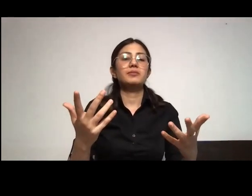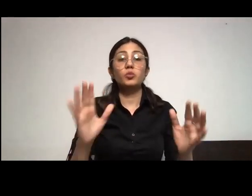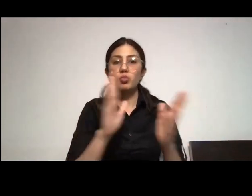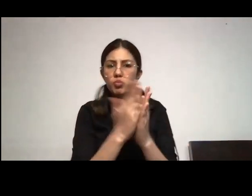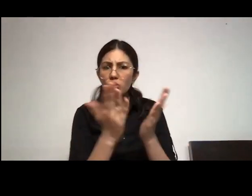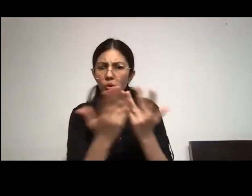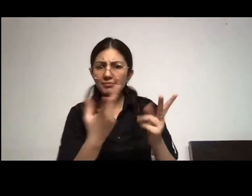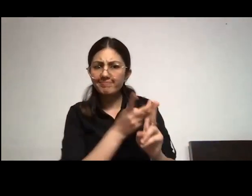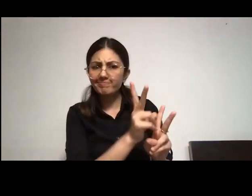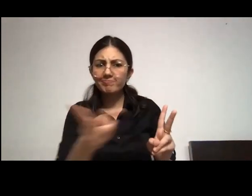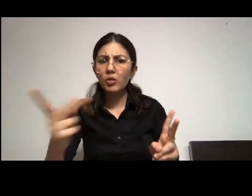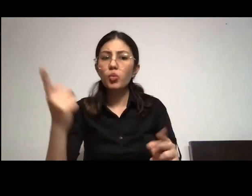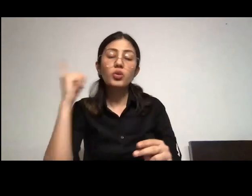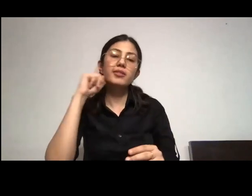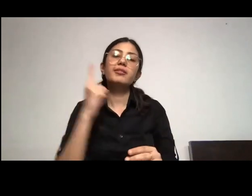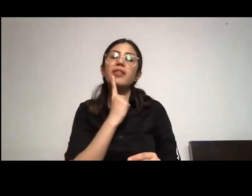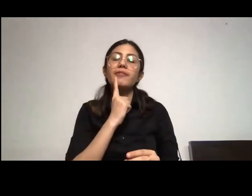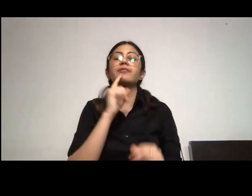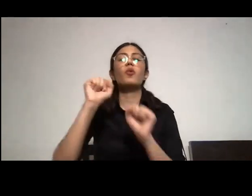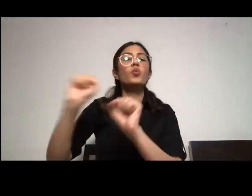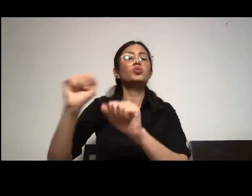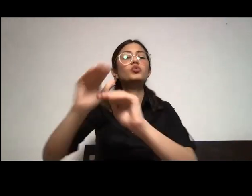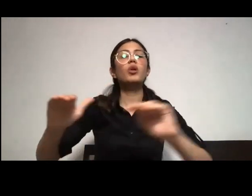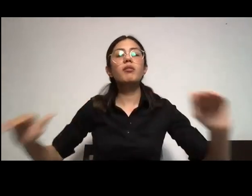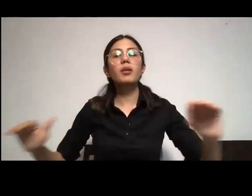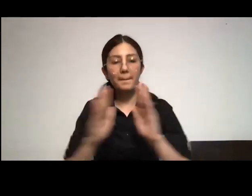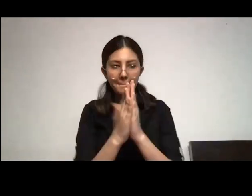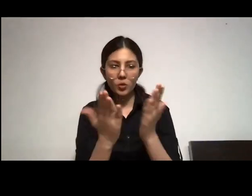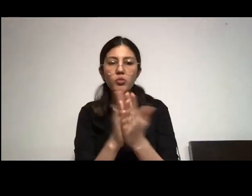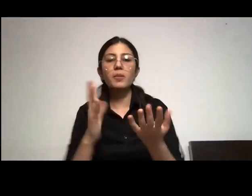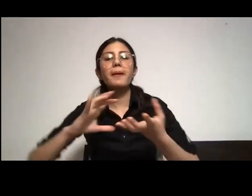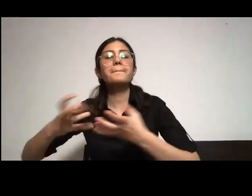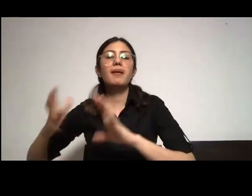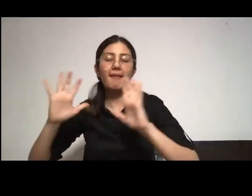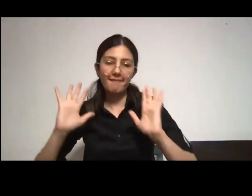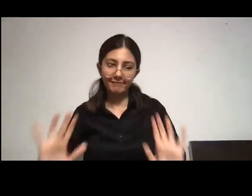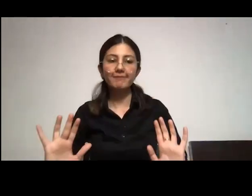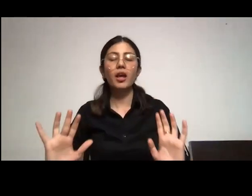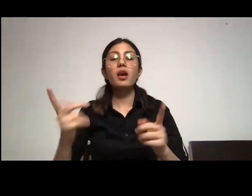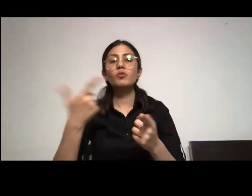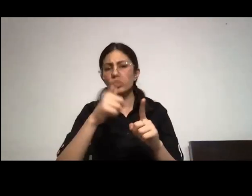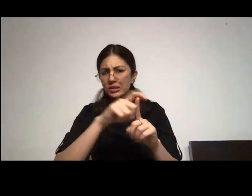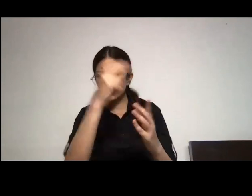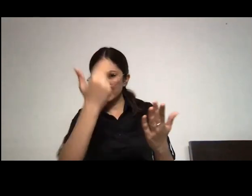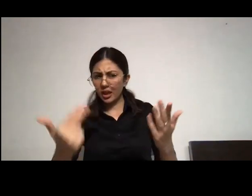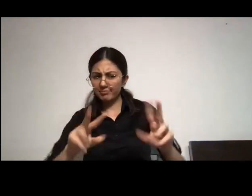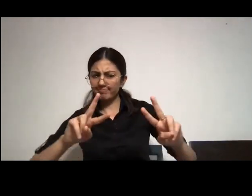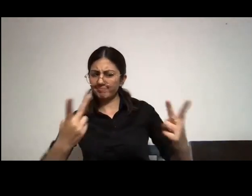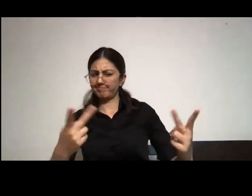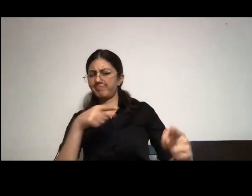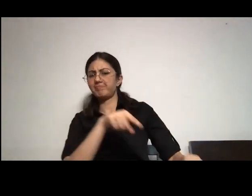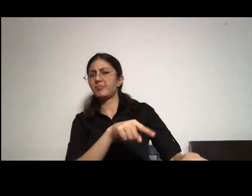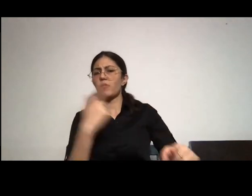books for deaf children, which are designed considering their special needs in terms